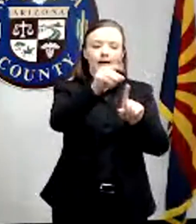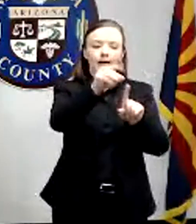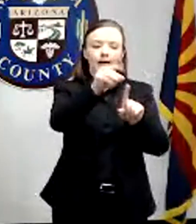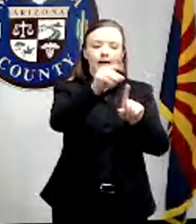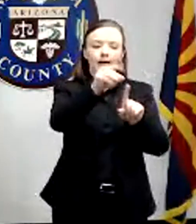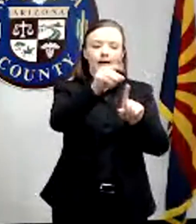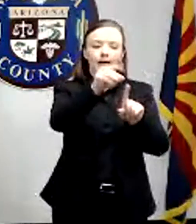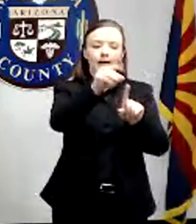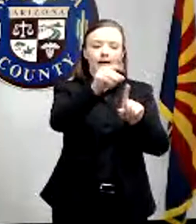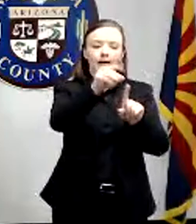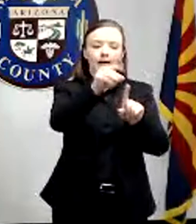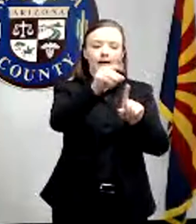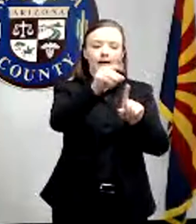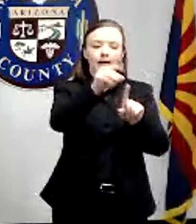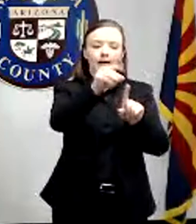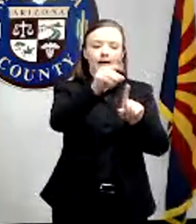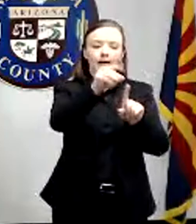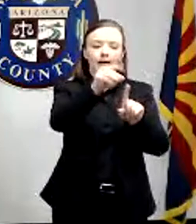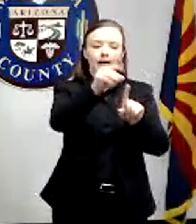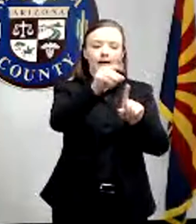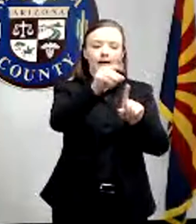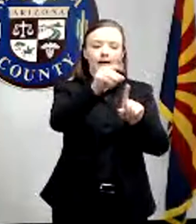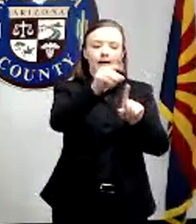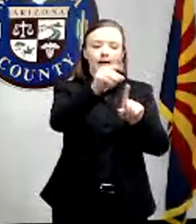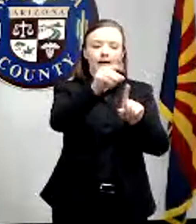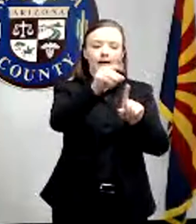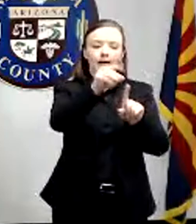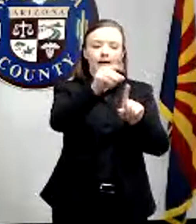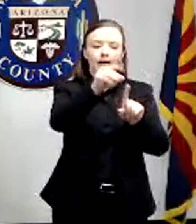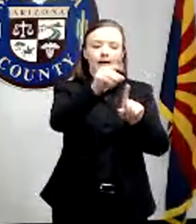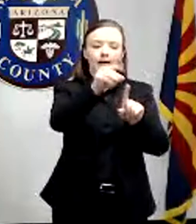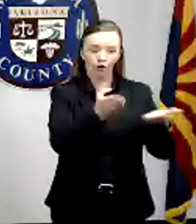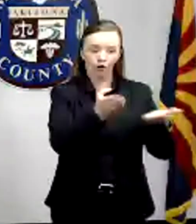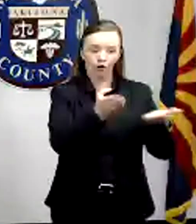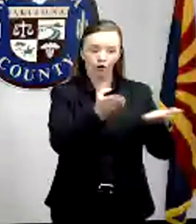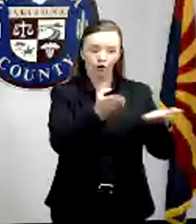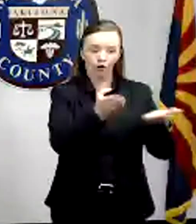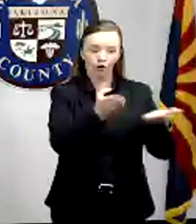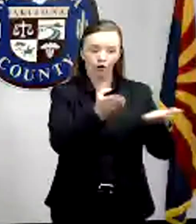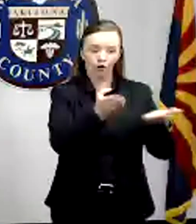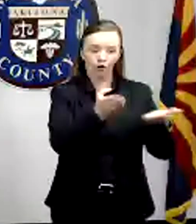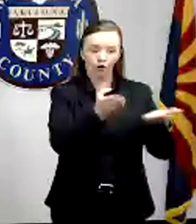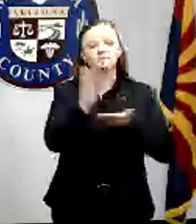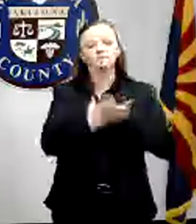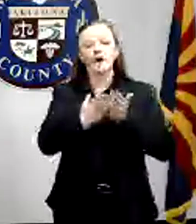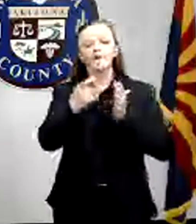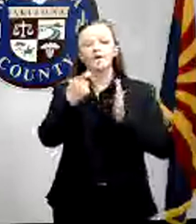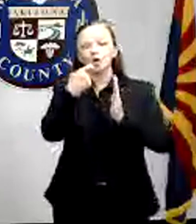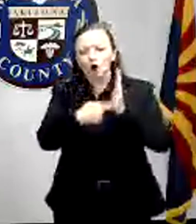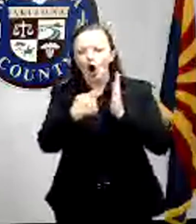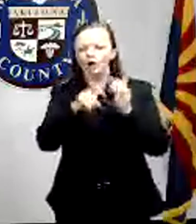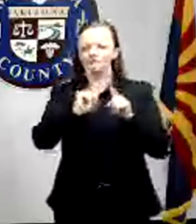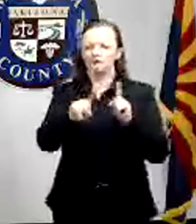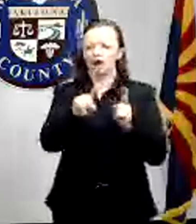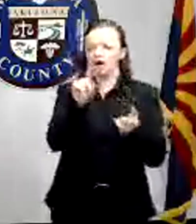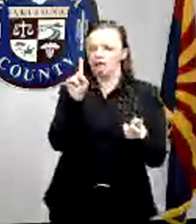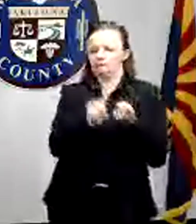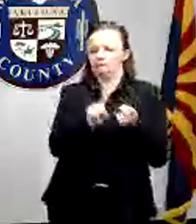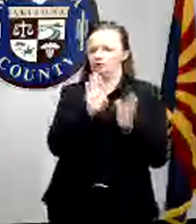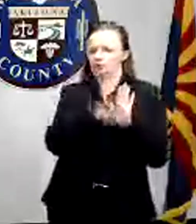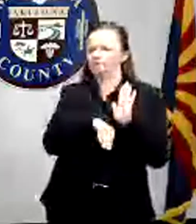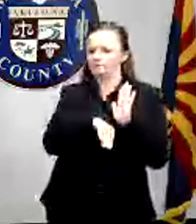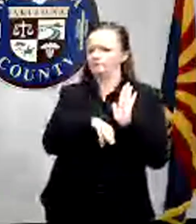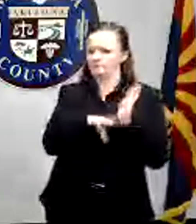provides both free and ever service or item that people are looking for.